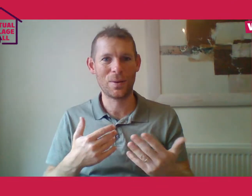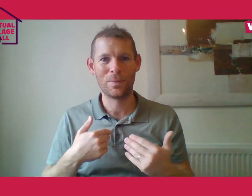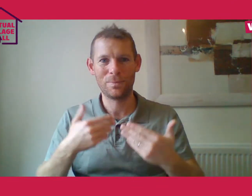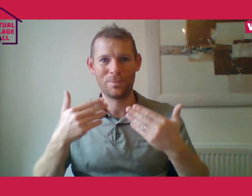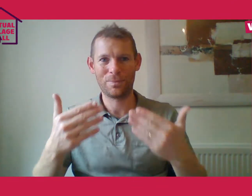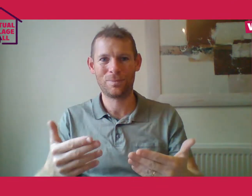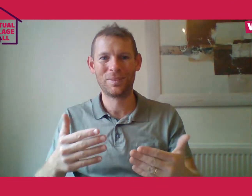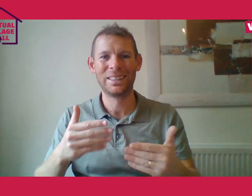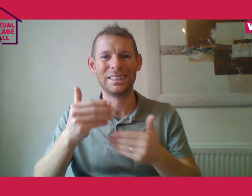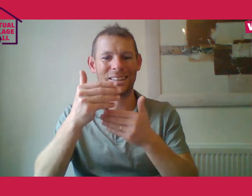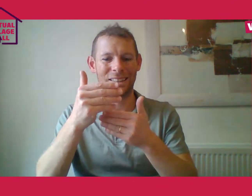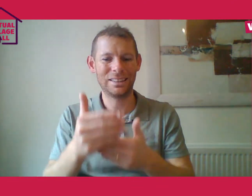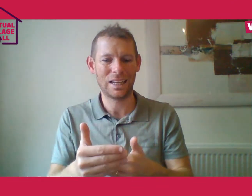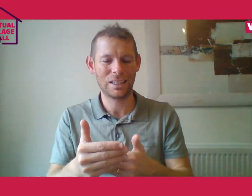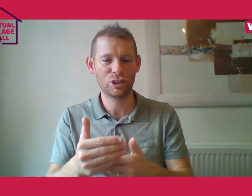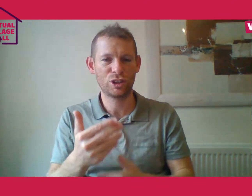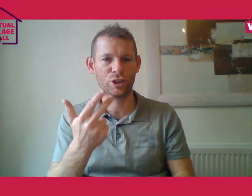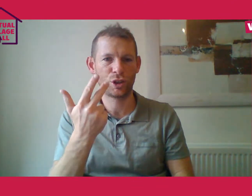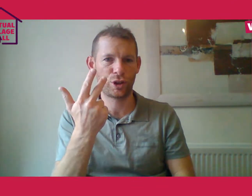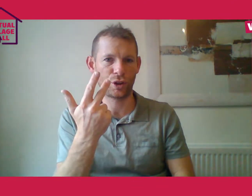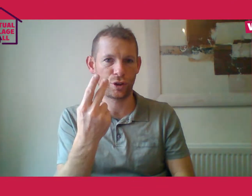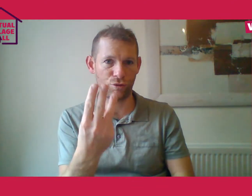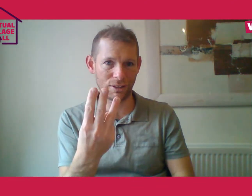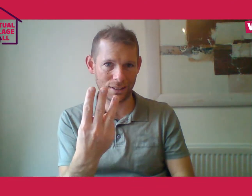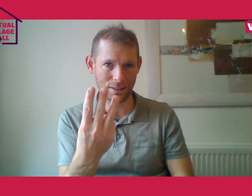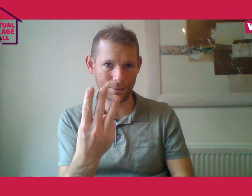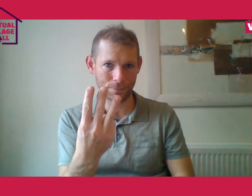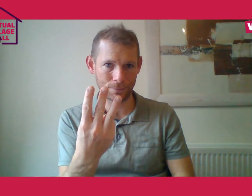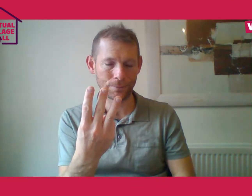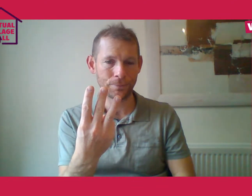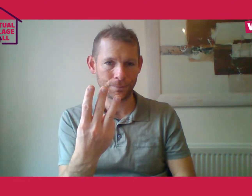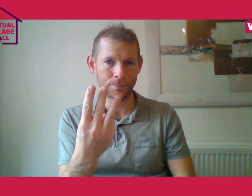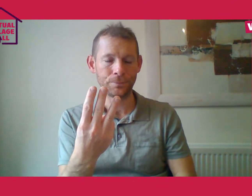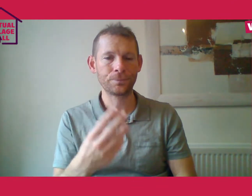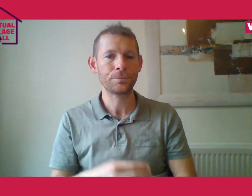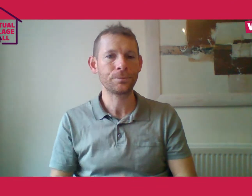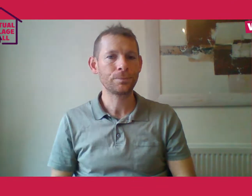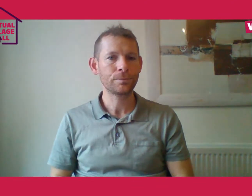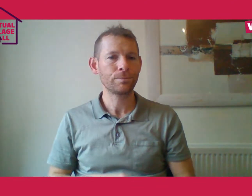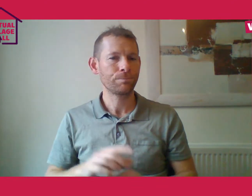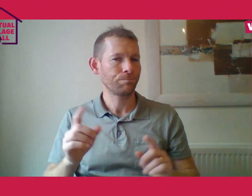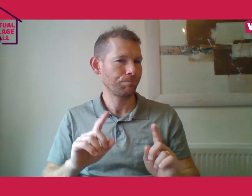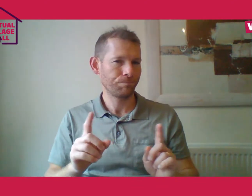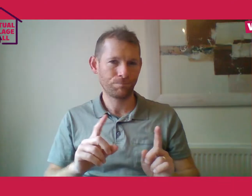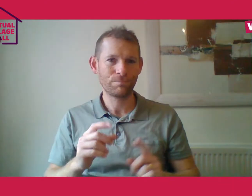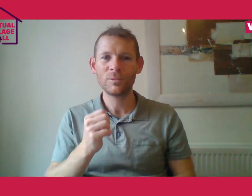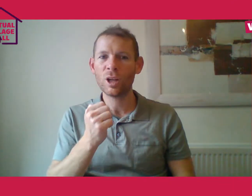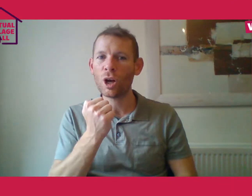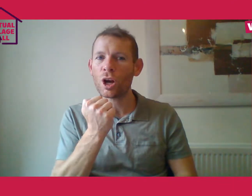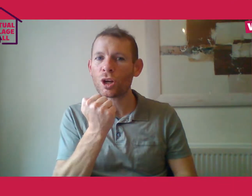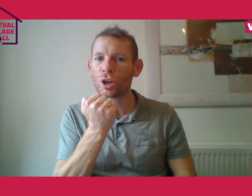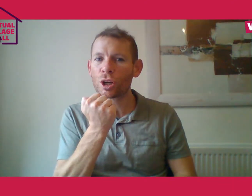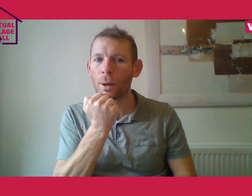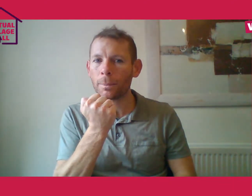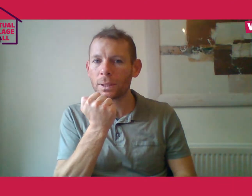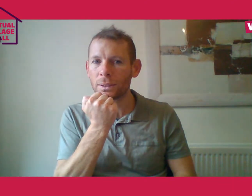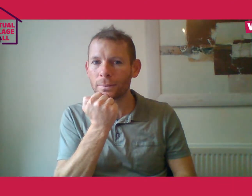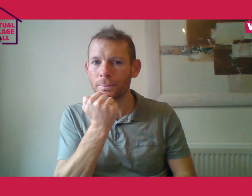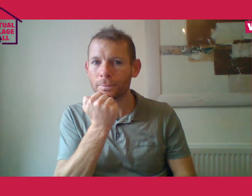Okay, so now I will move on to the topic of today's session, which is our third topic, and